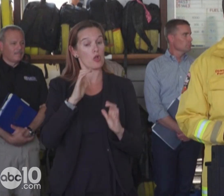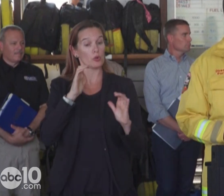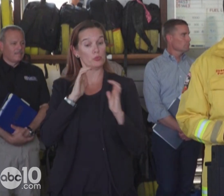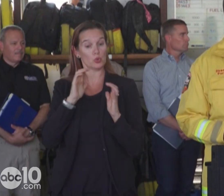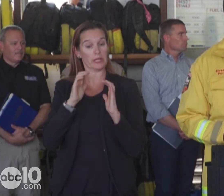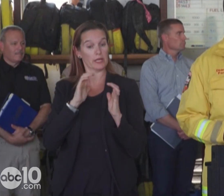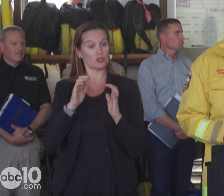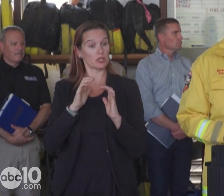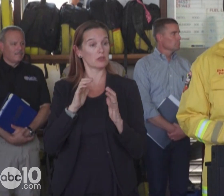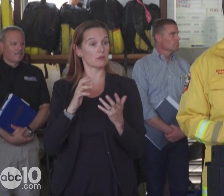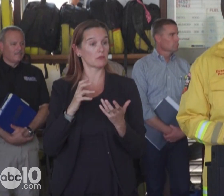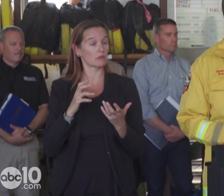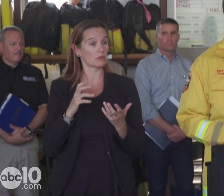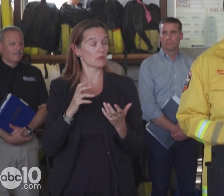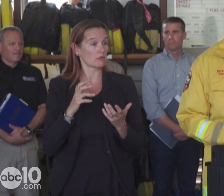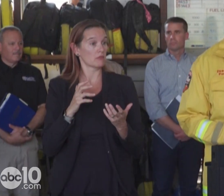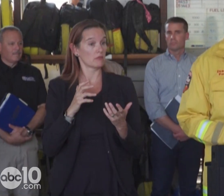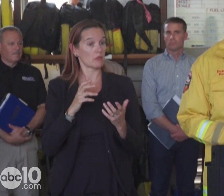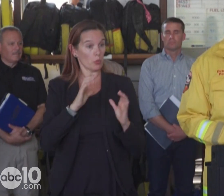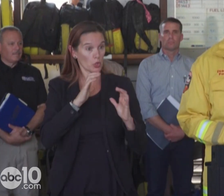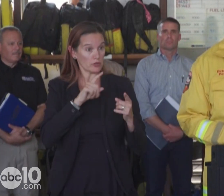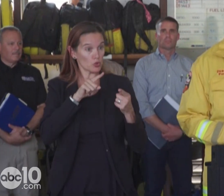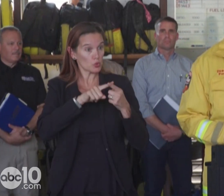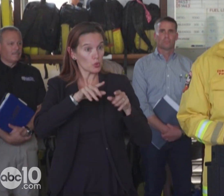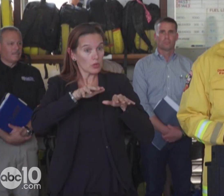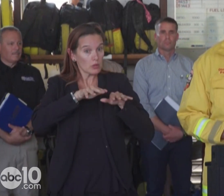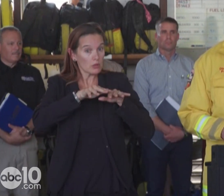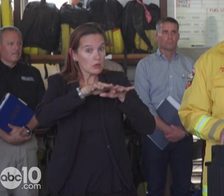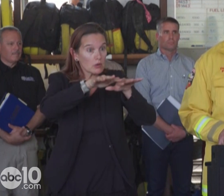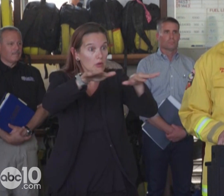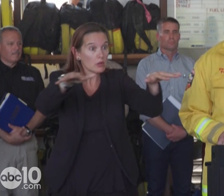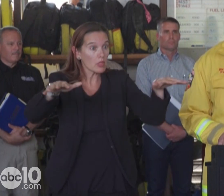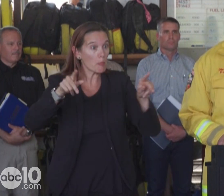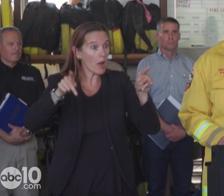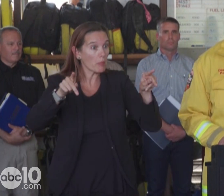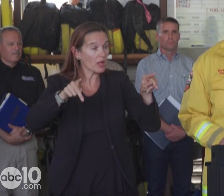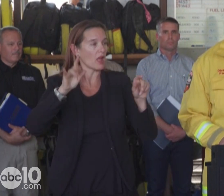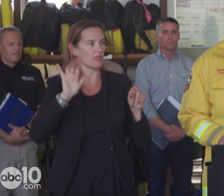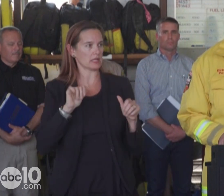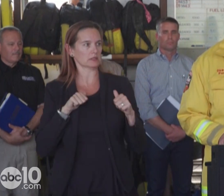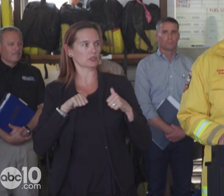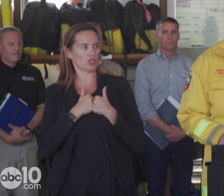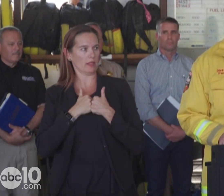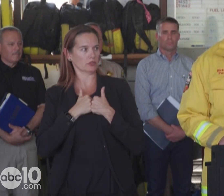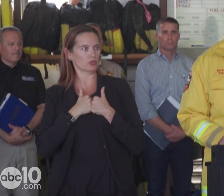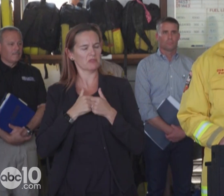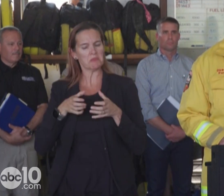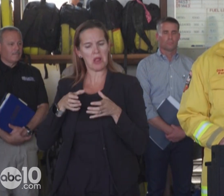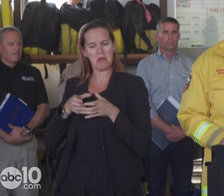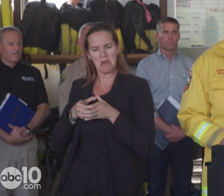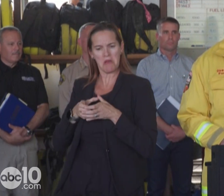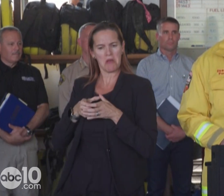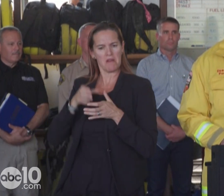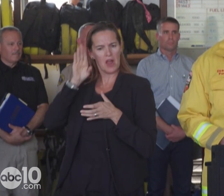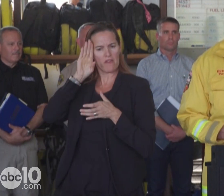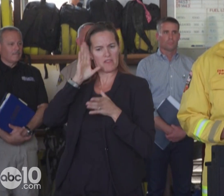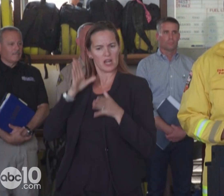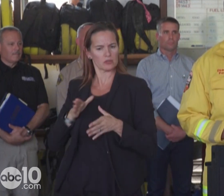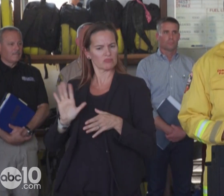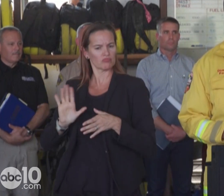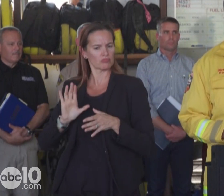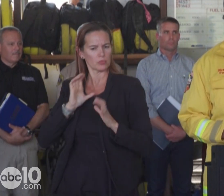the public, is where the bulk of the challenge is. Sonoma has worked diligently to